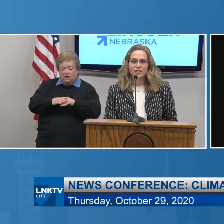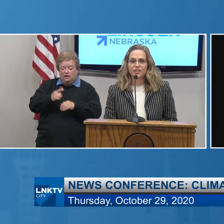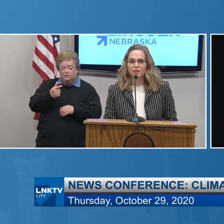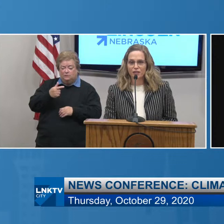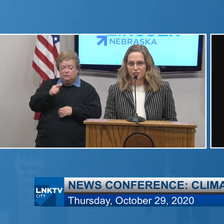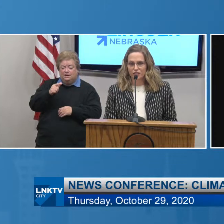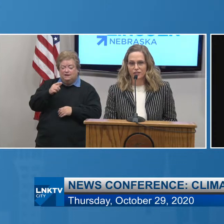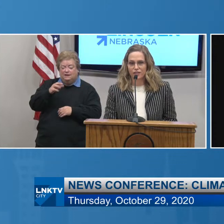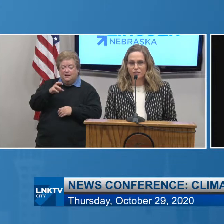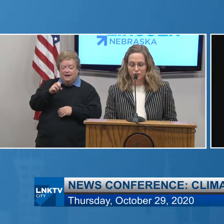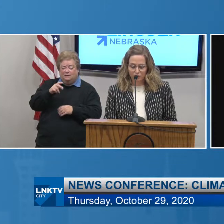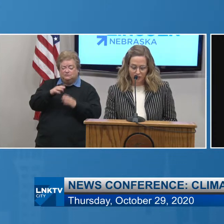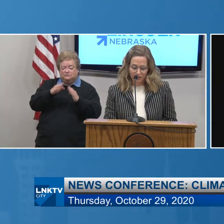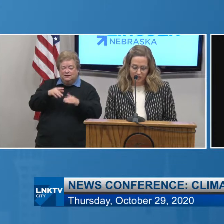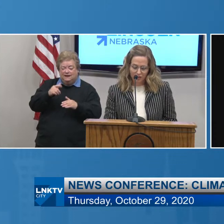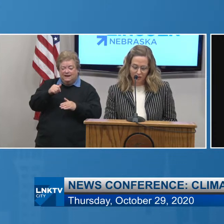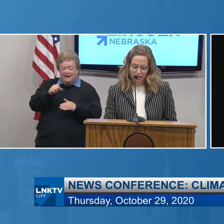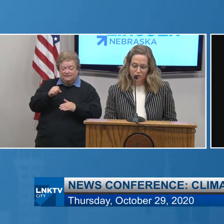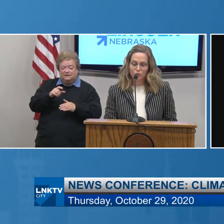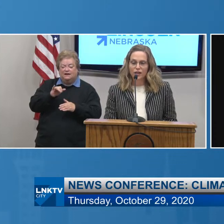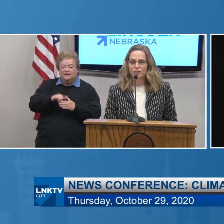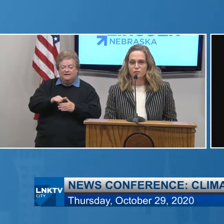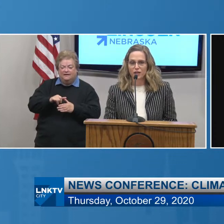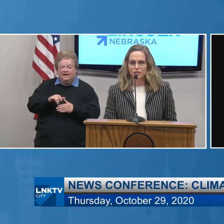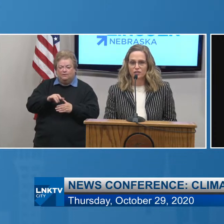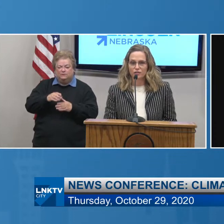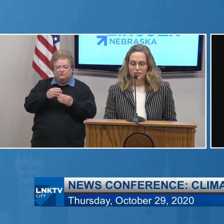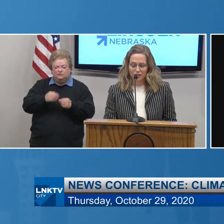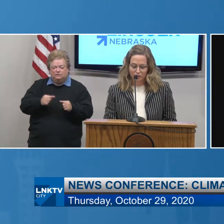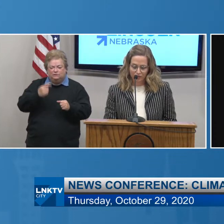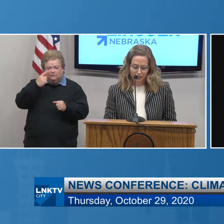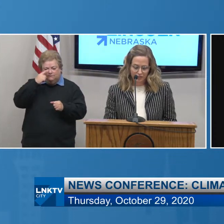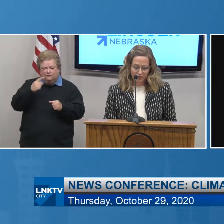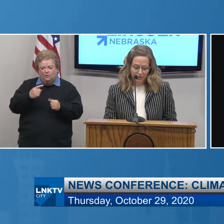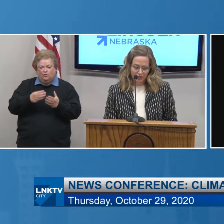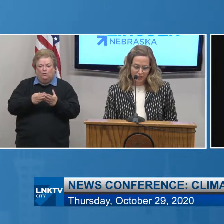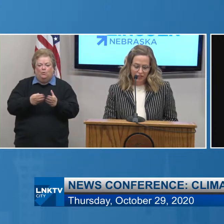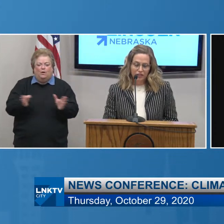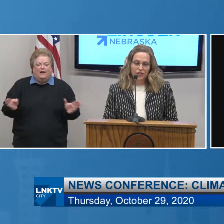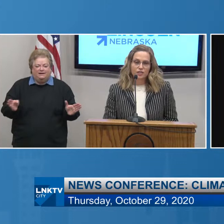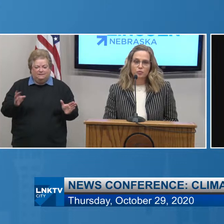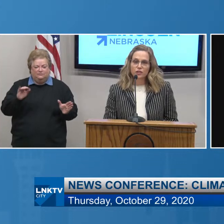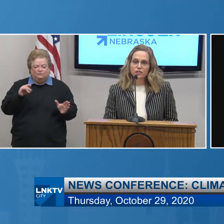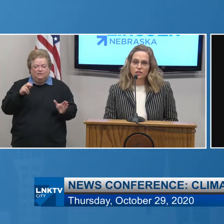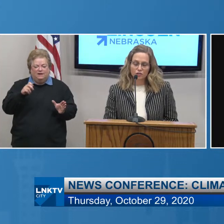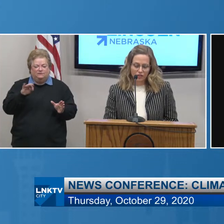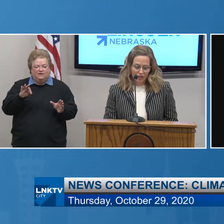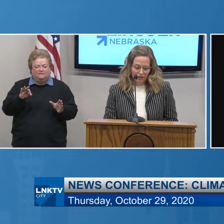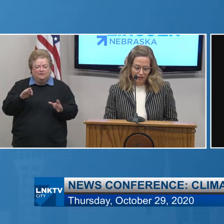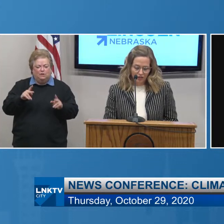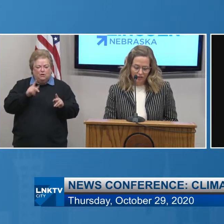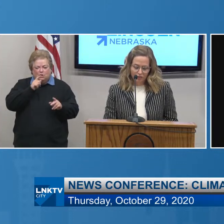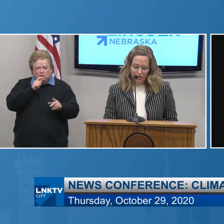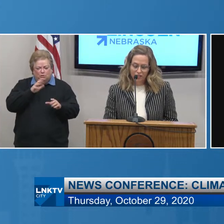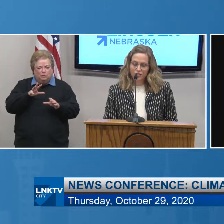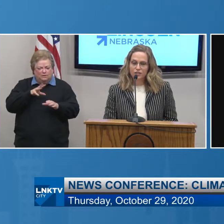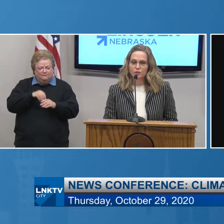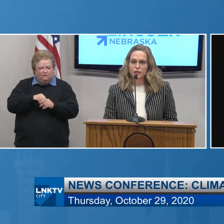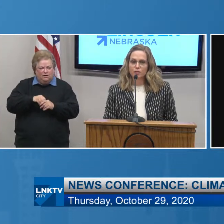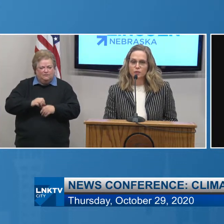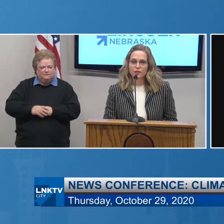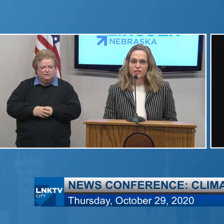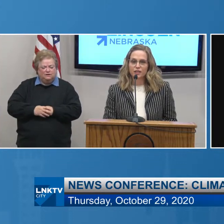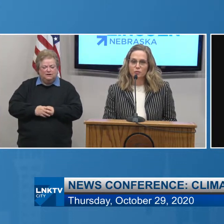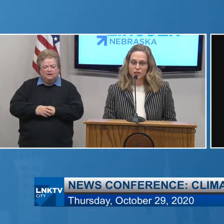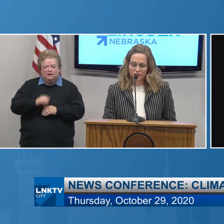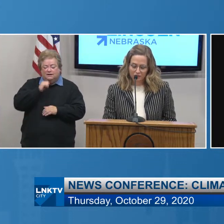reduction invites innovation and solutions across the widest range of stakeholders. It's important to note that not all strategies